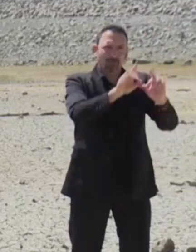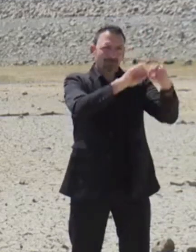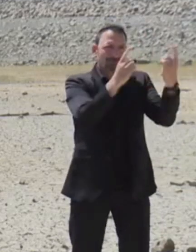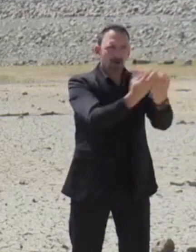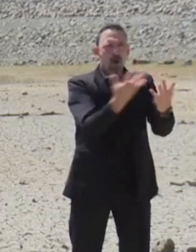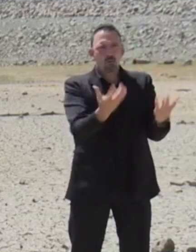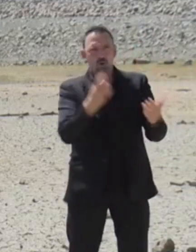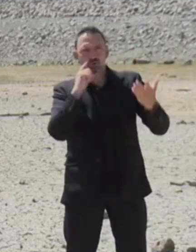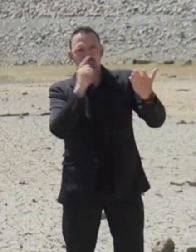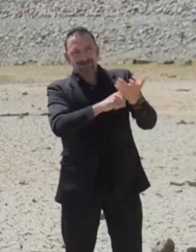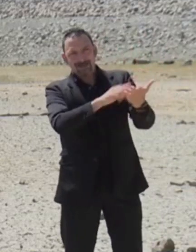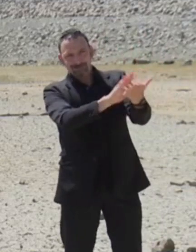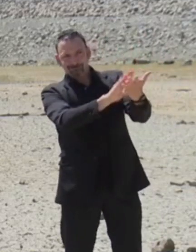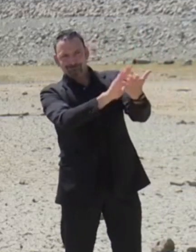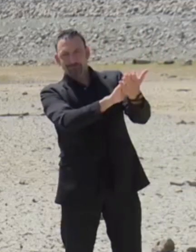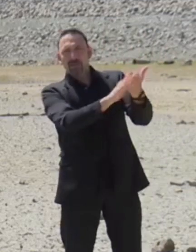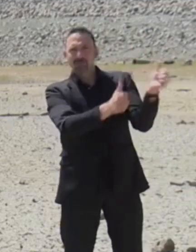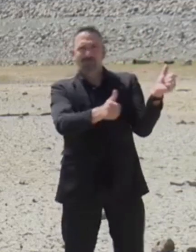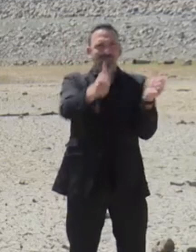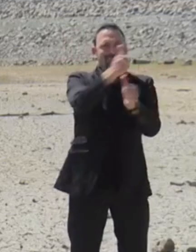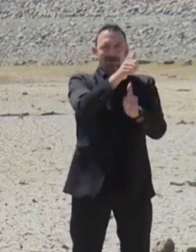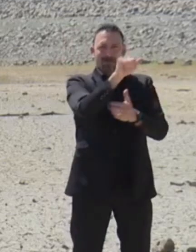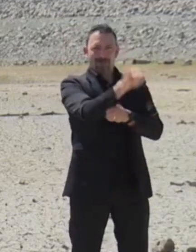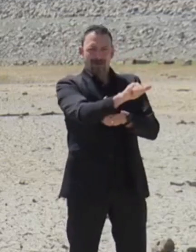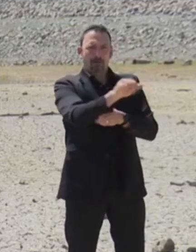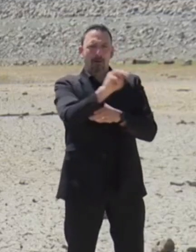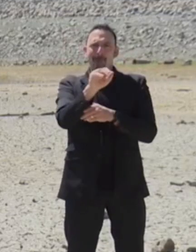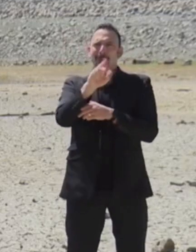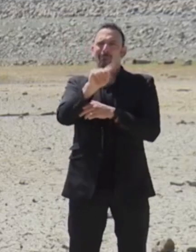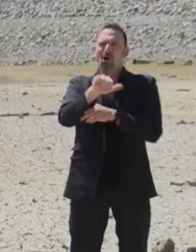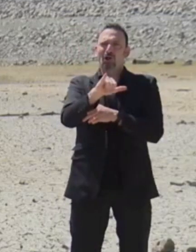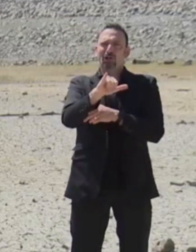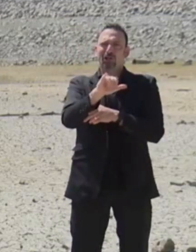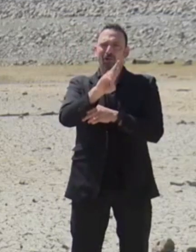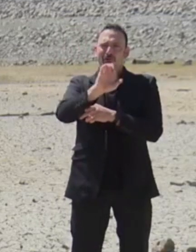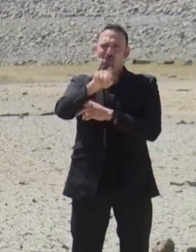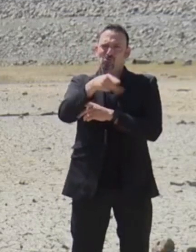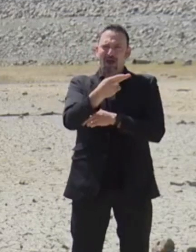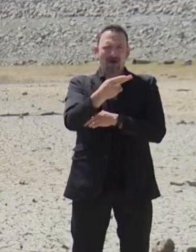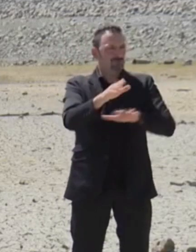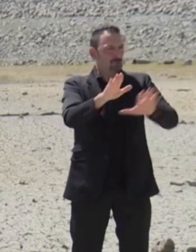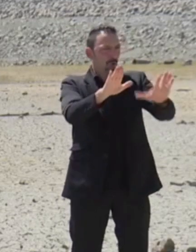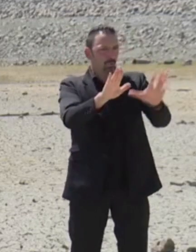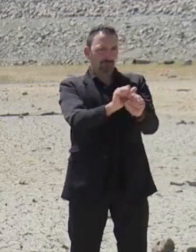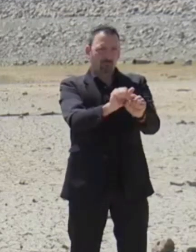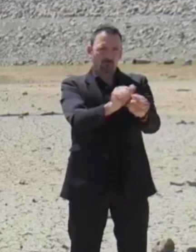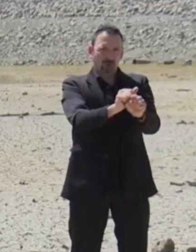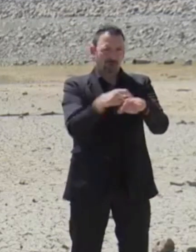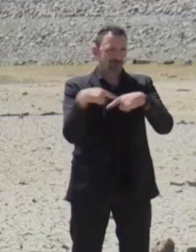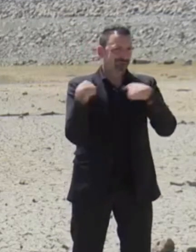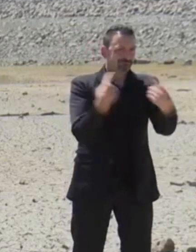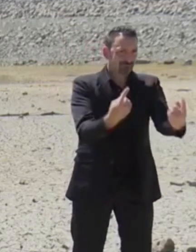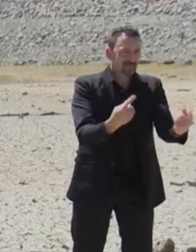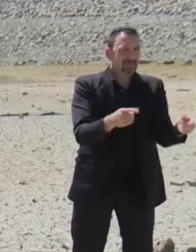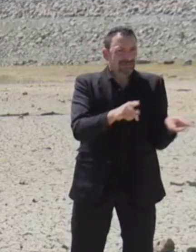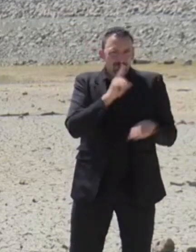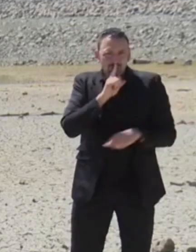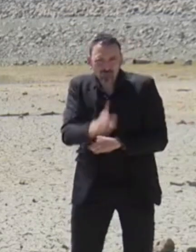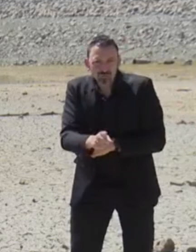Dr. Marty Ralph, who heads up that institution, is doing some pioneering work here. It's true that FIRO